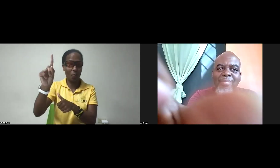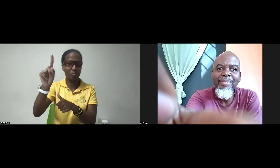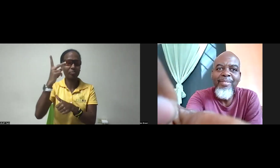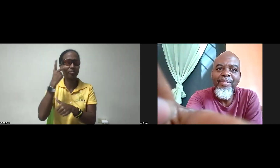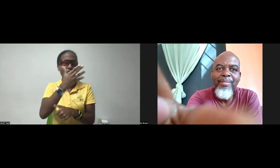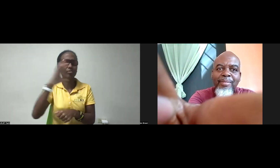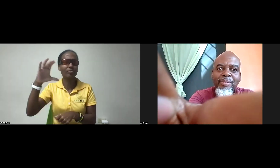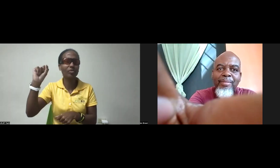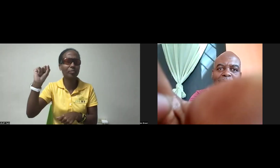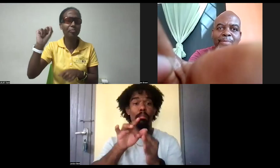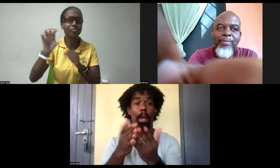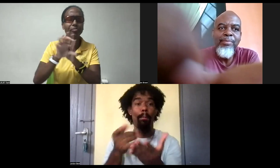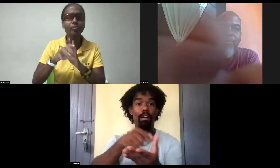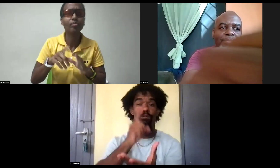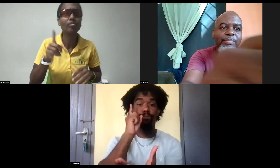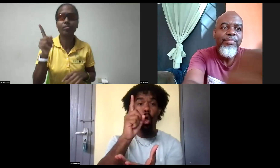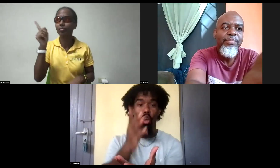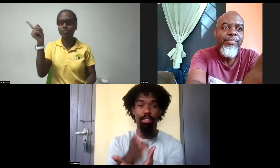So you see Genesis 1. You see the country sign.